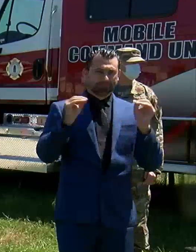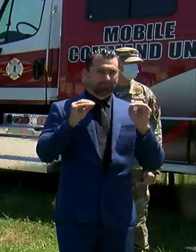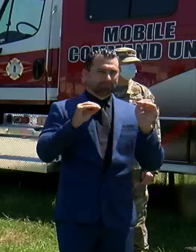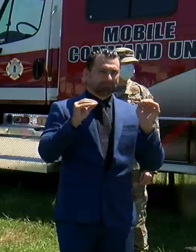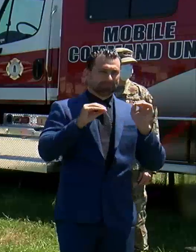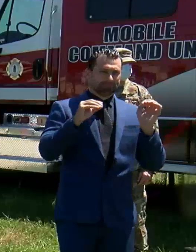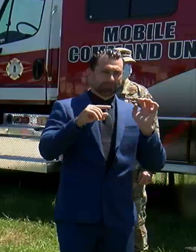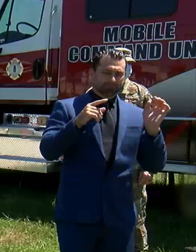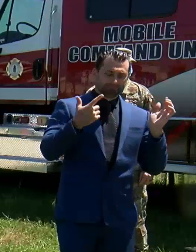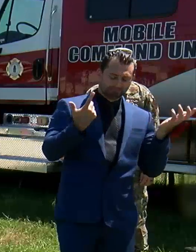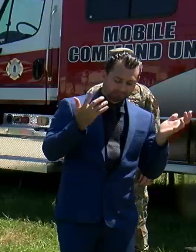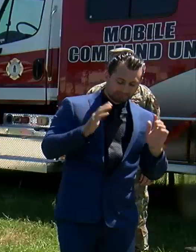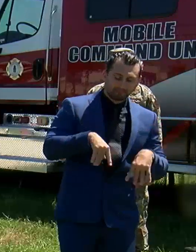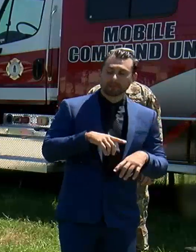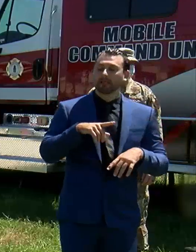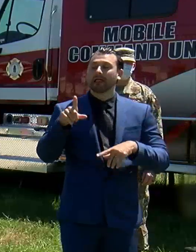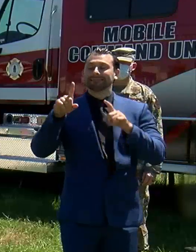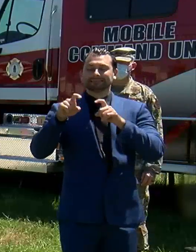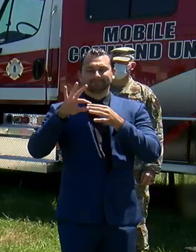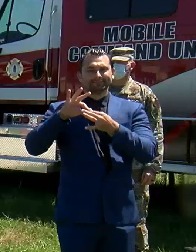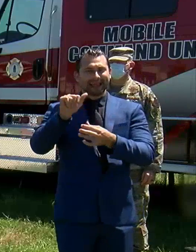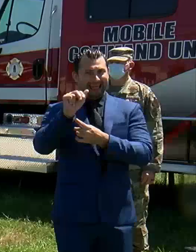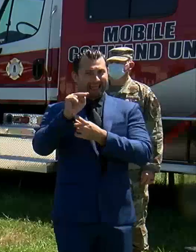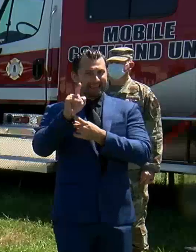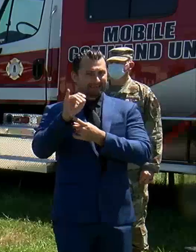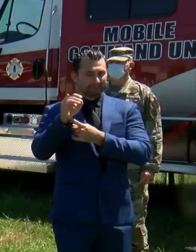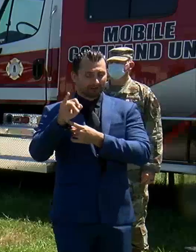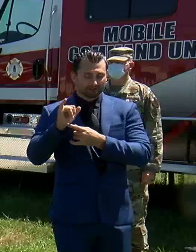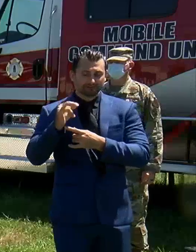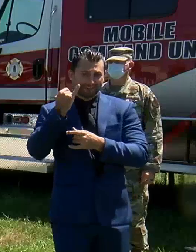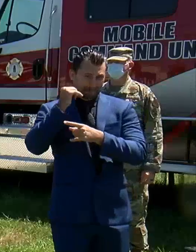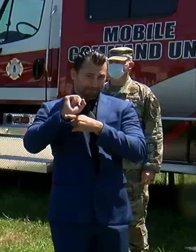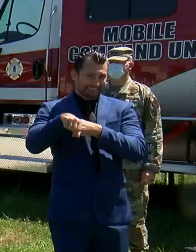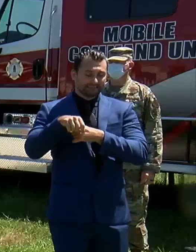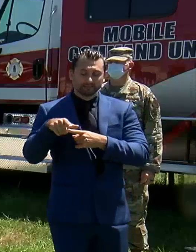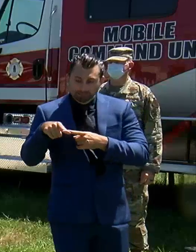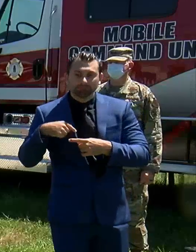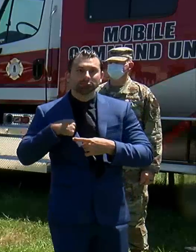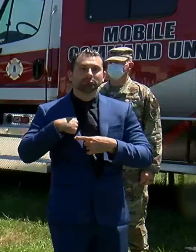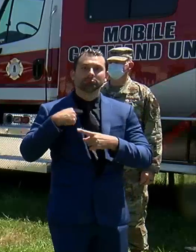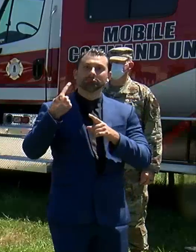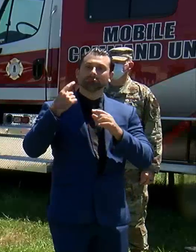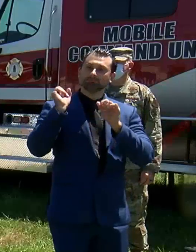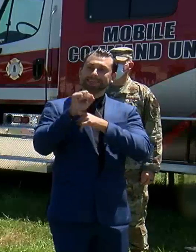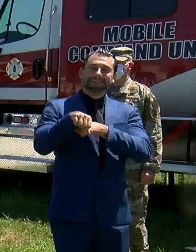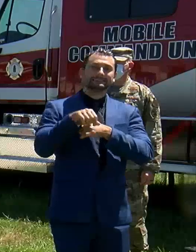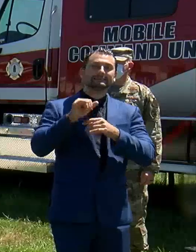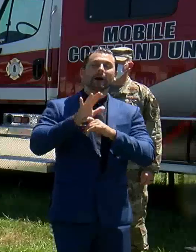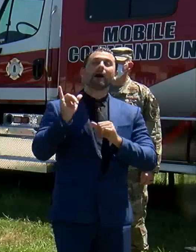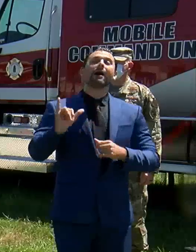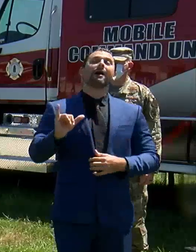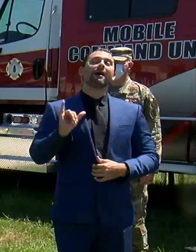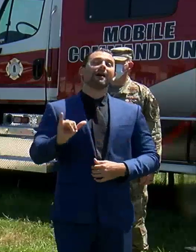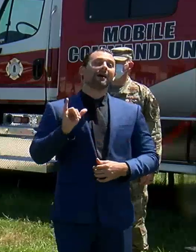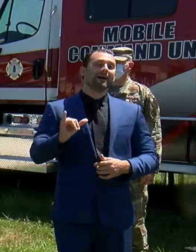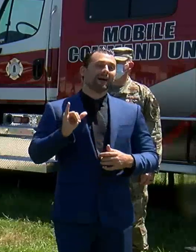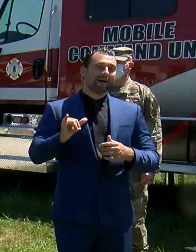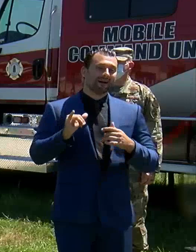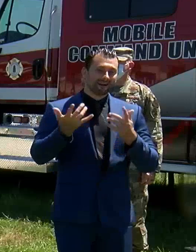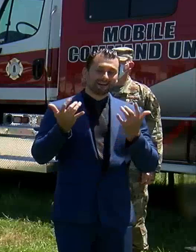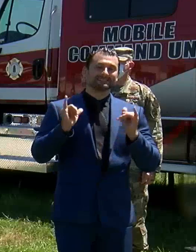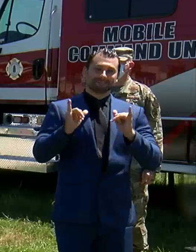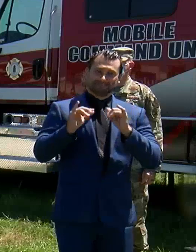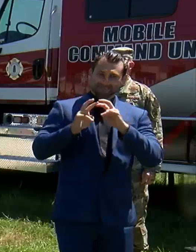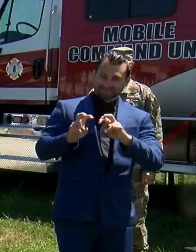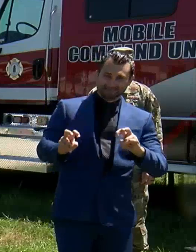weeks to develop. It's not something that would happen overnight. So certainly if you were infected anytime February, March, early